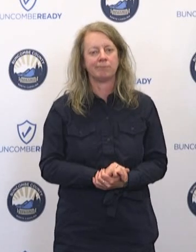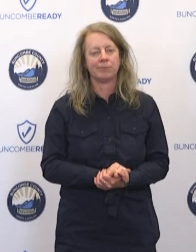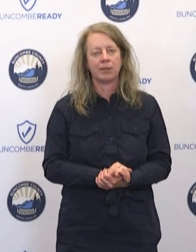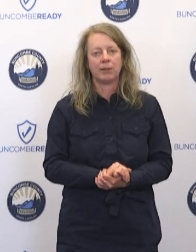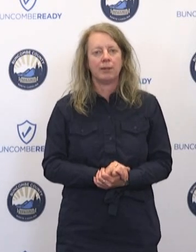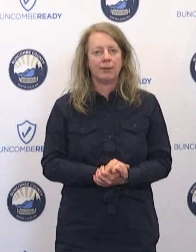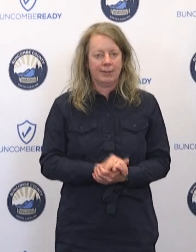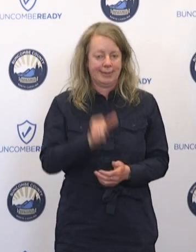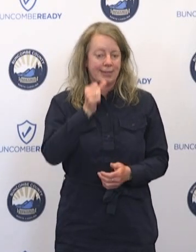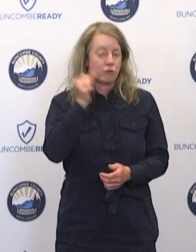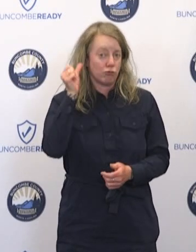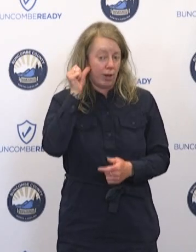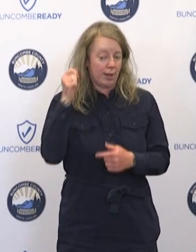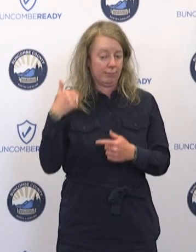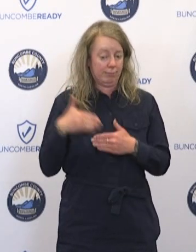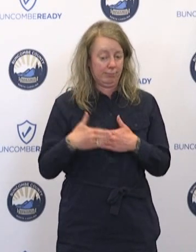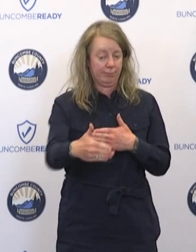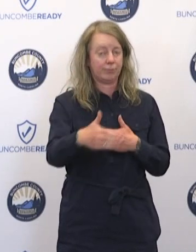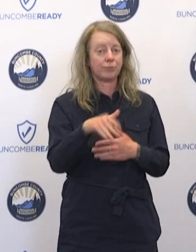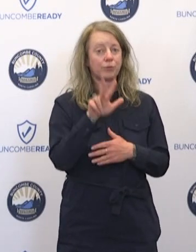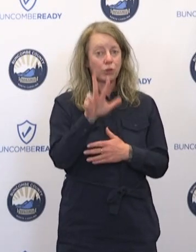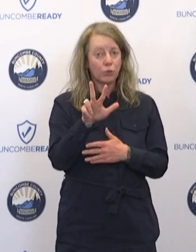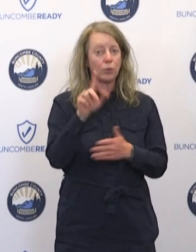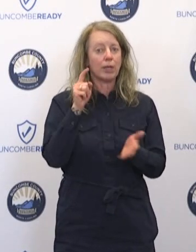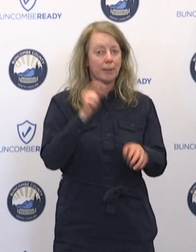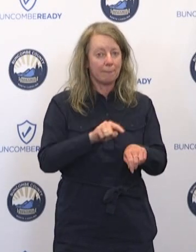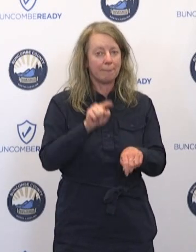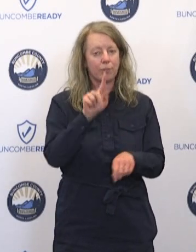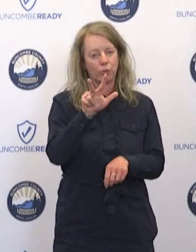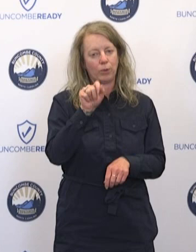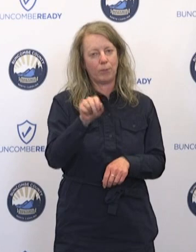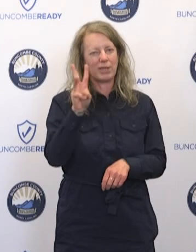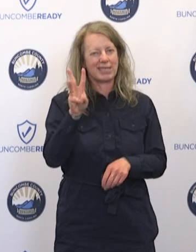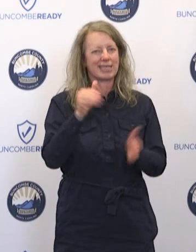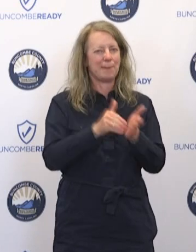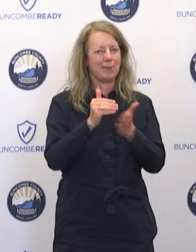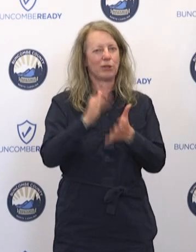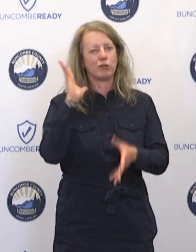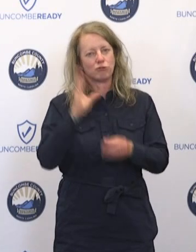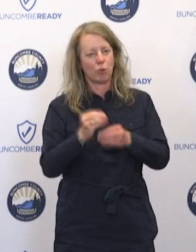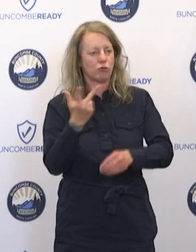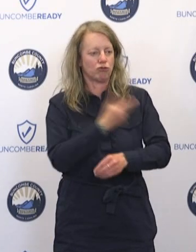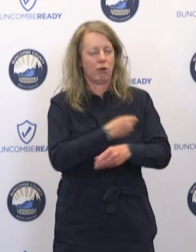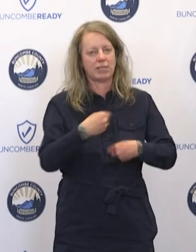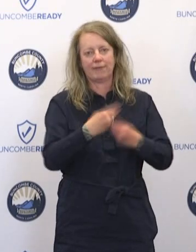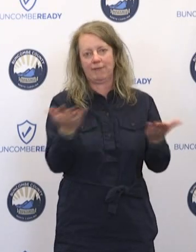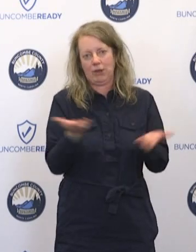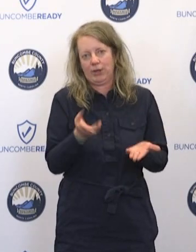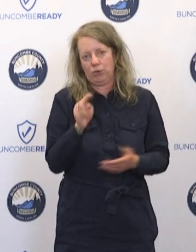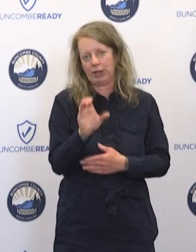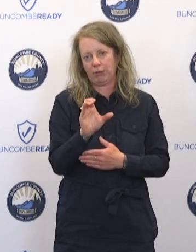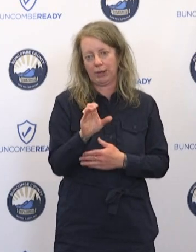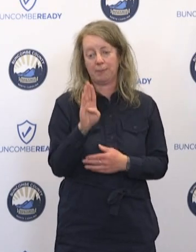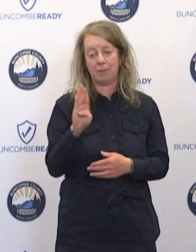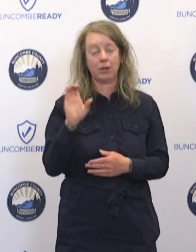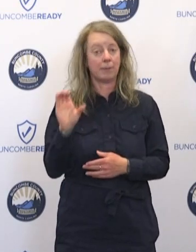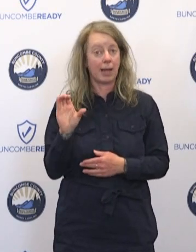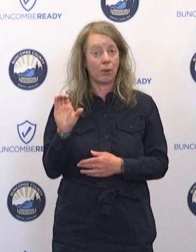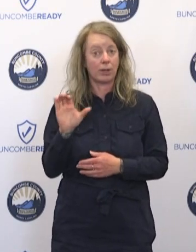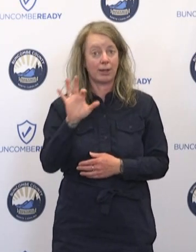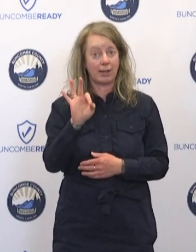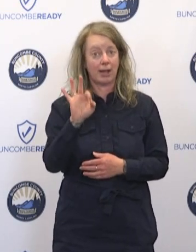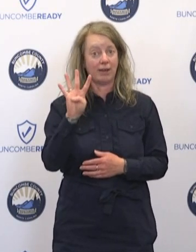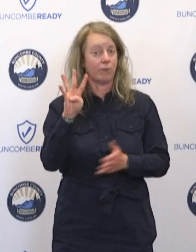As of yesterday, 3.6 million total doses of vaccine have been administered in North Carolina. In Buncombe County,